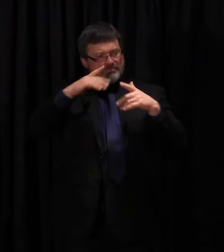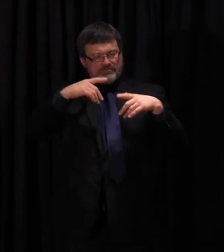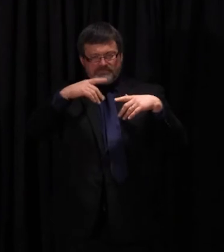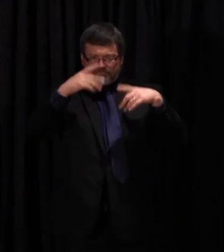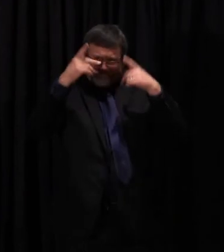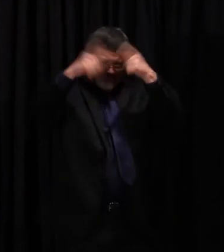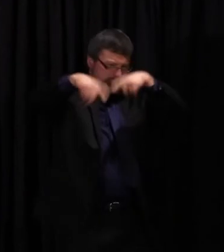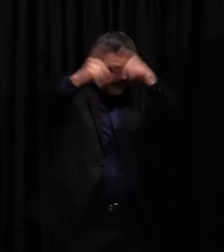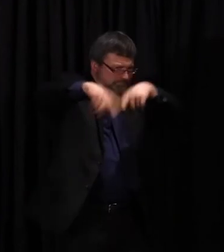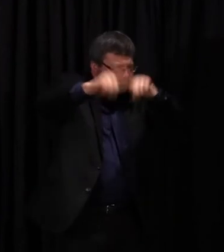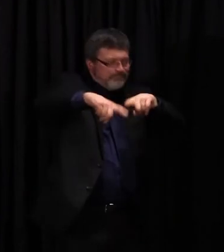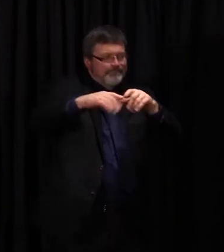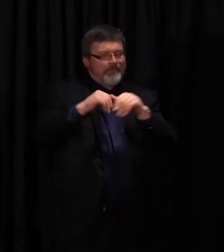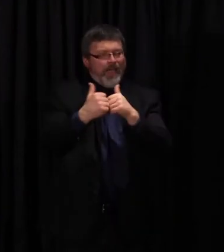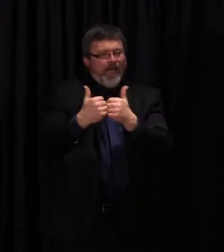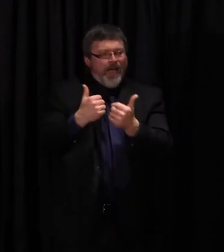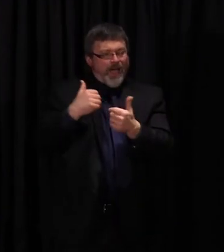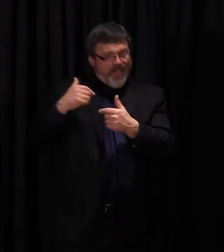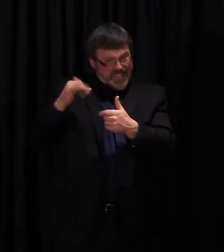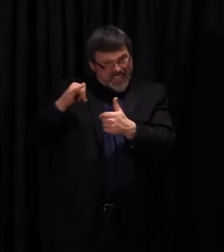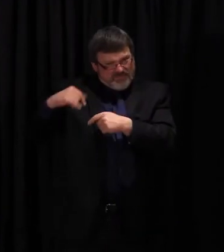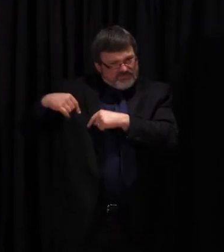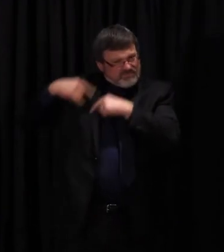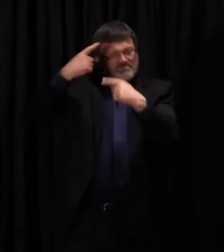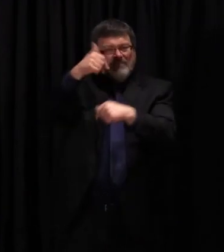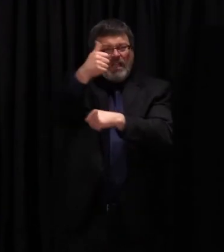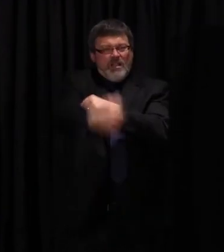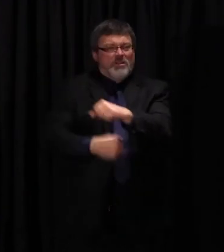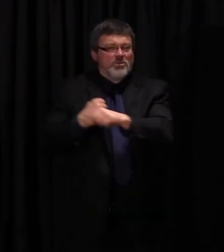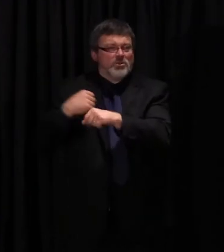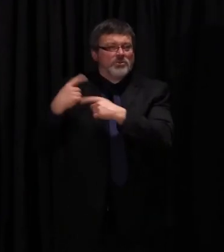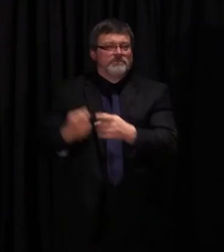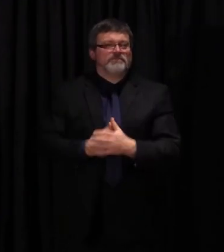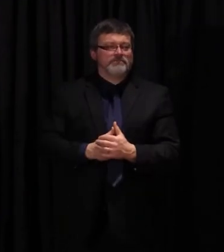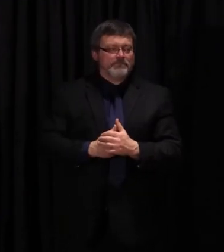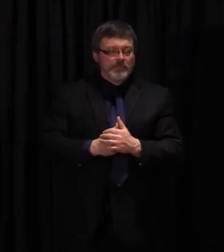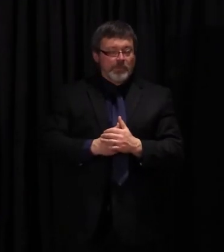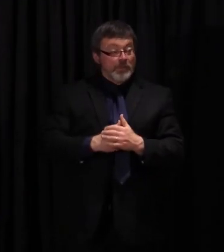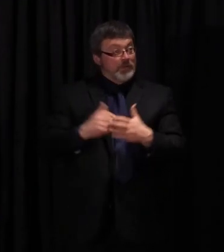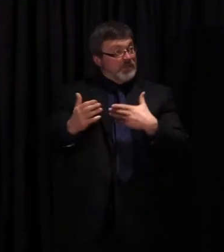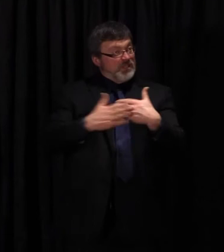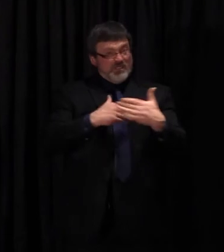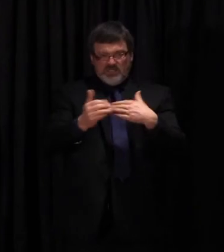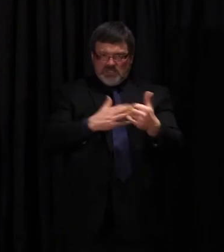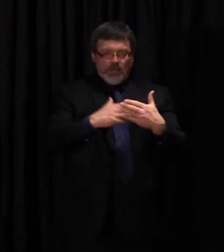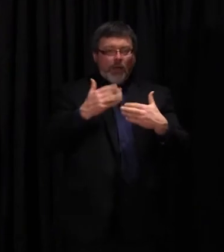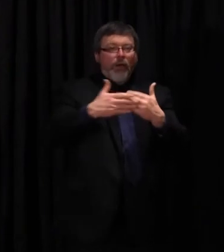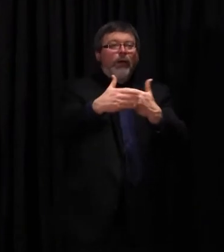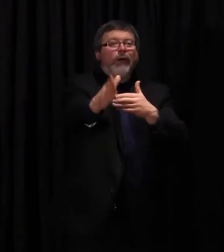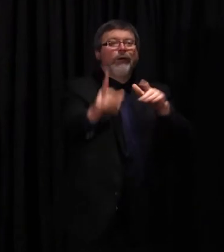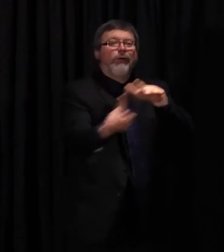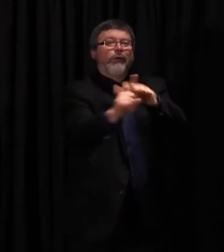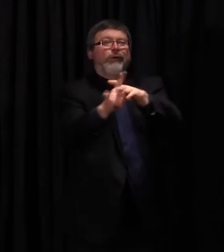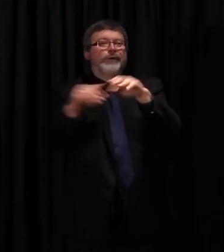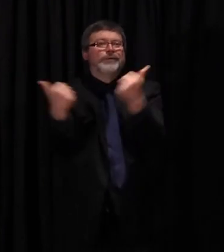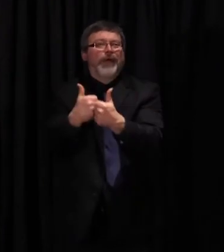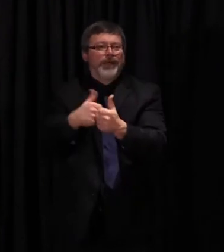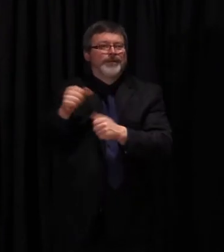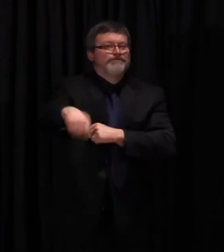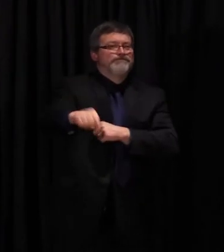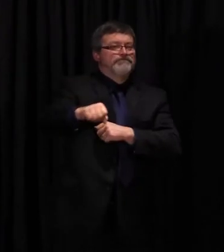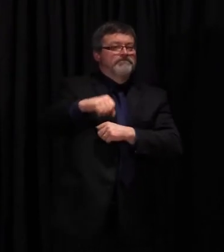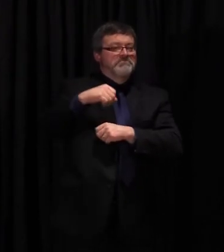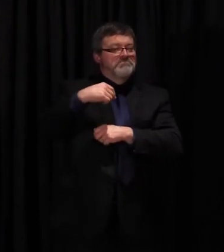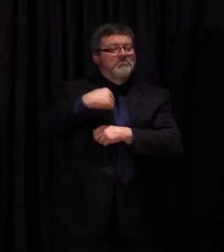decade. No matter what other challenges come our way, we cannot weaken our efforts to reduce the